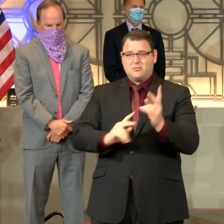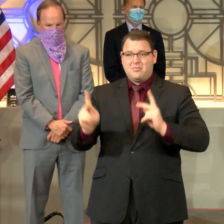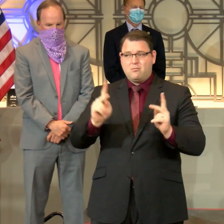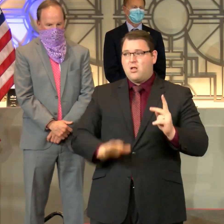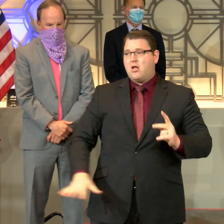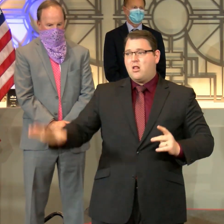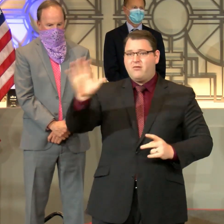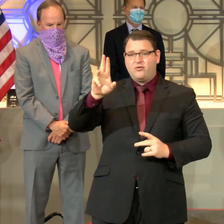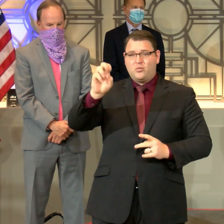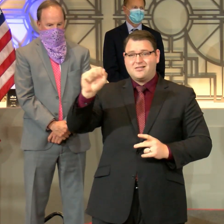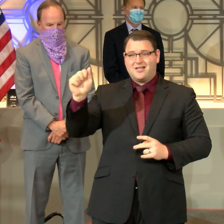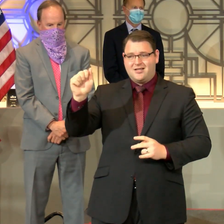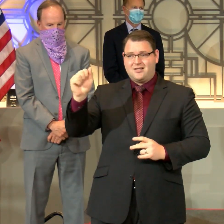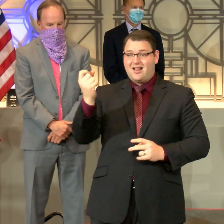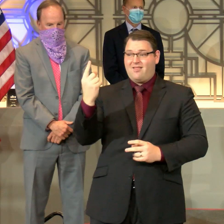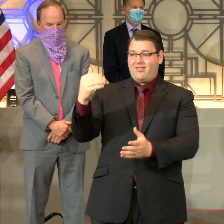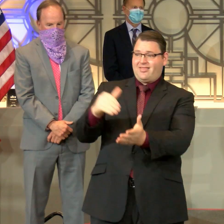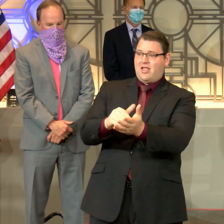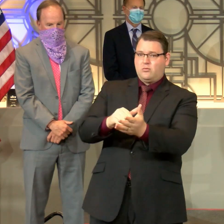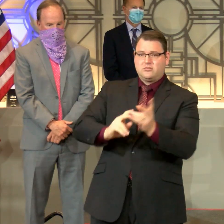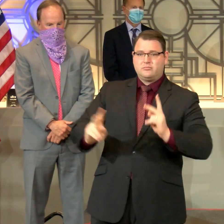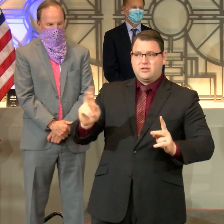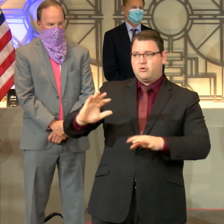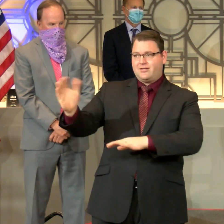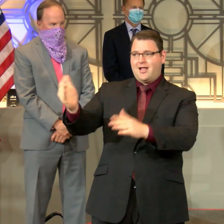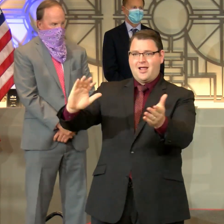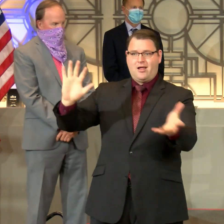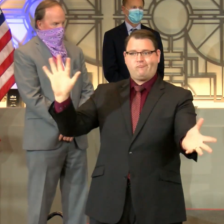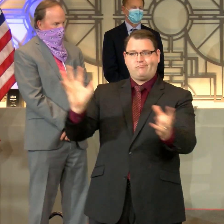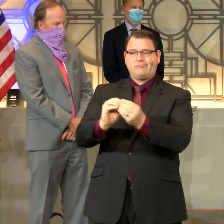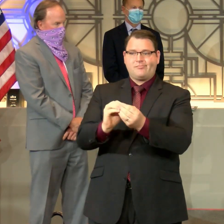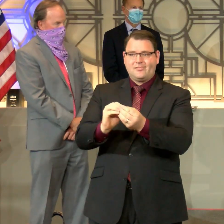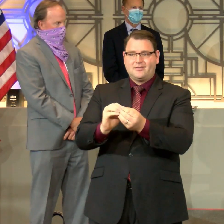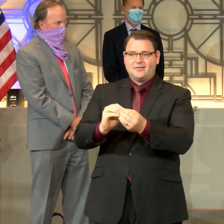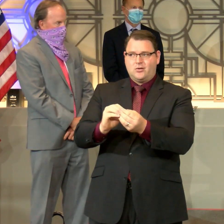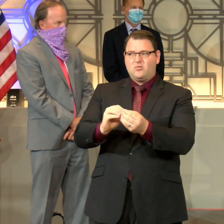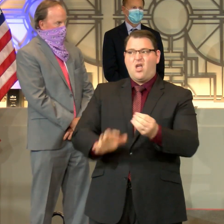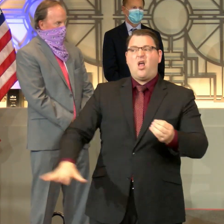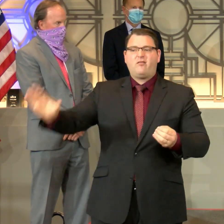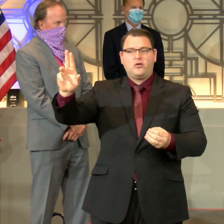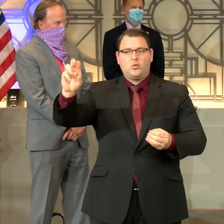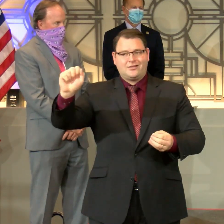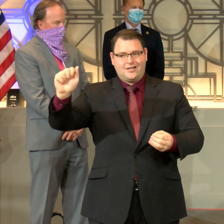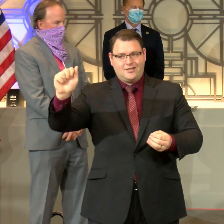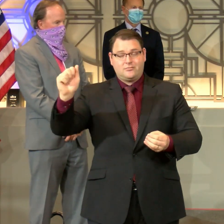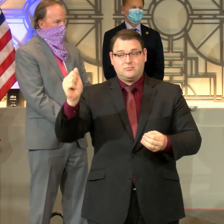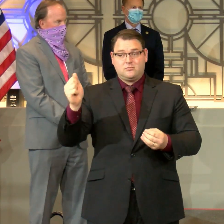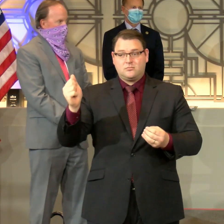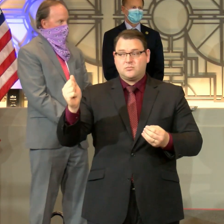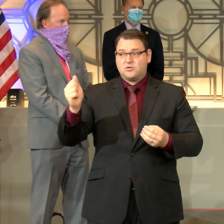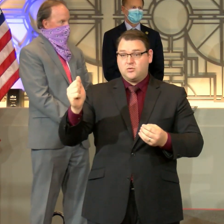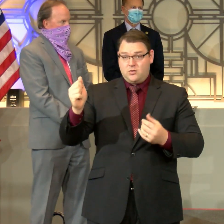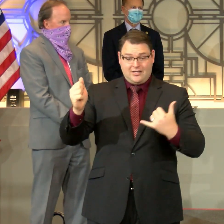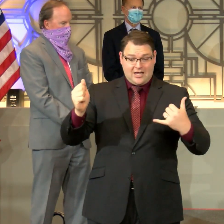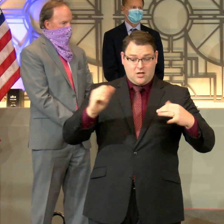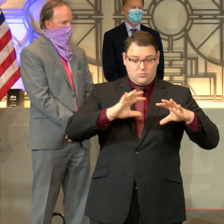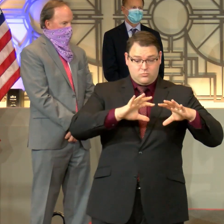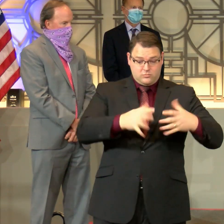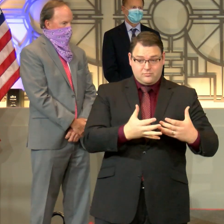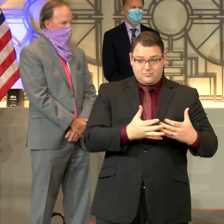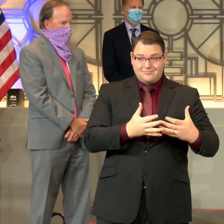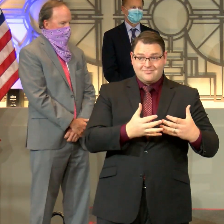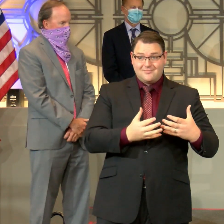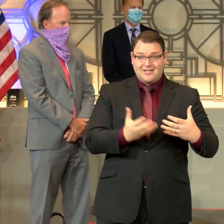that nearly 11,000, or whatever the number is right of today, let's say 11,000, the city of Houston accounts council members